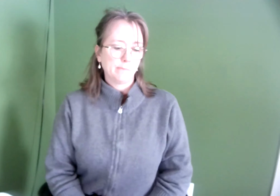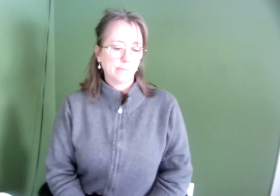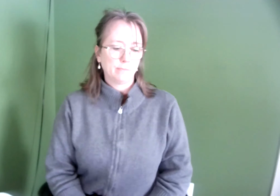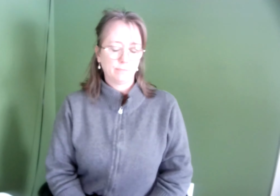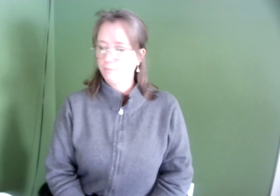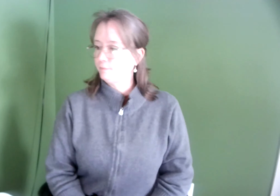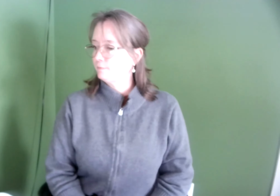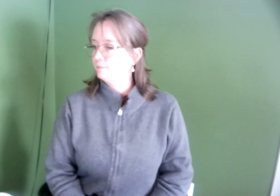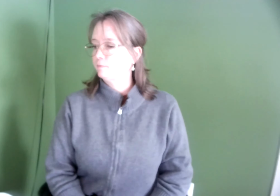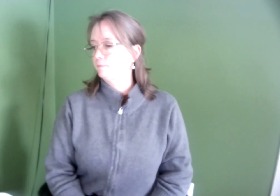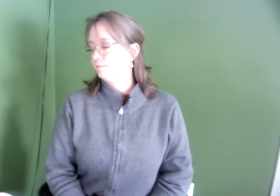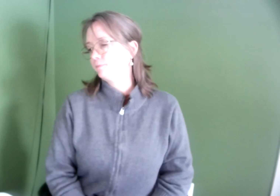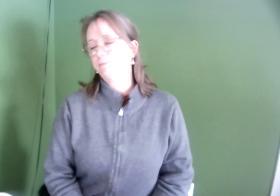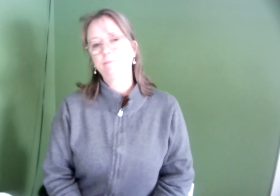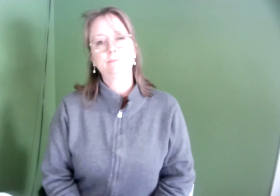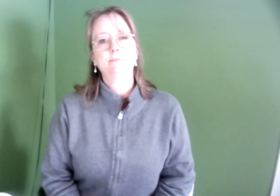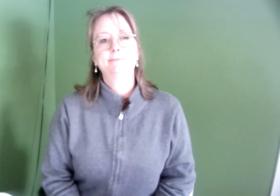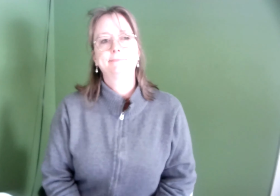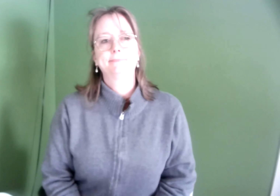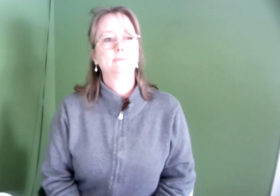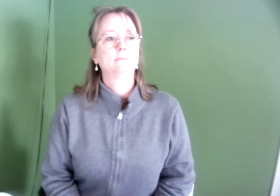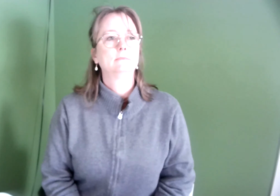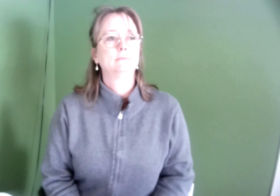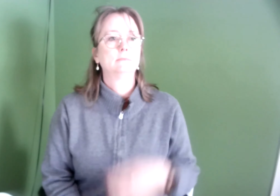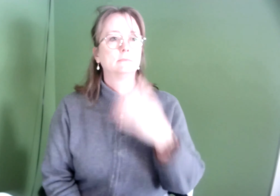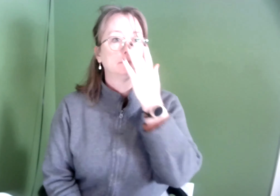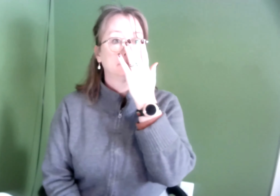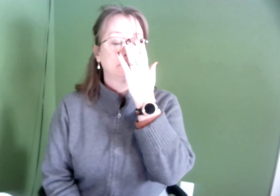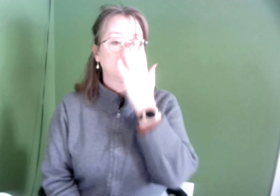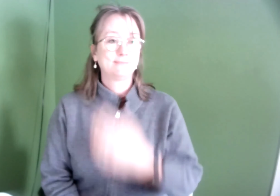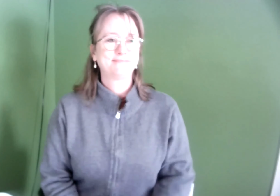tenemos que trabajar, obviamente, a nivel condado, pero a nivel, pues, estado.